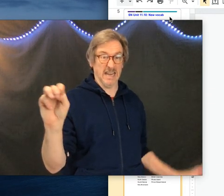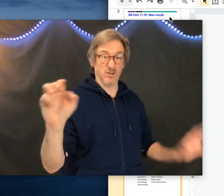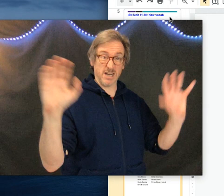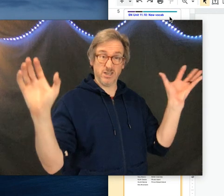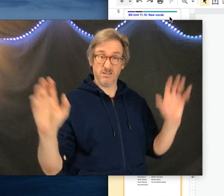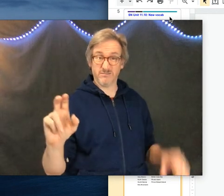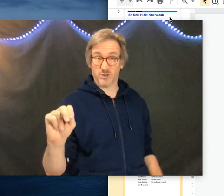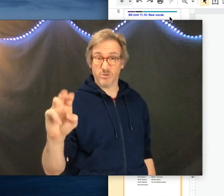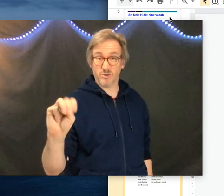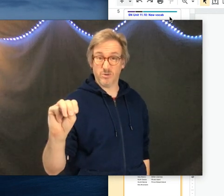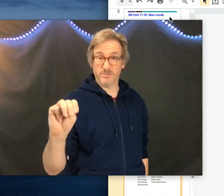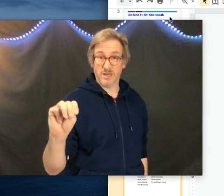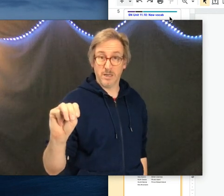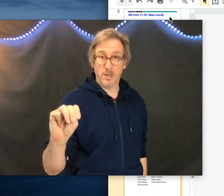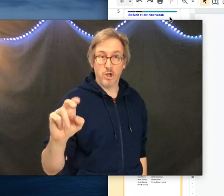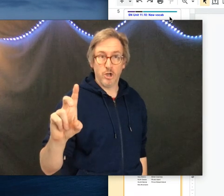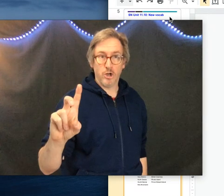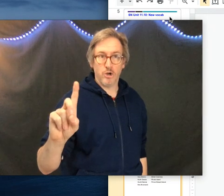in any direction.